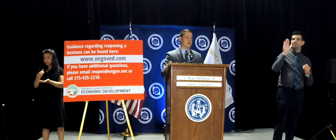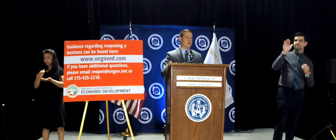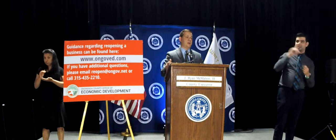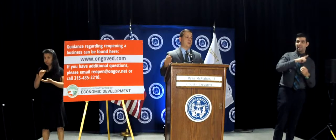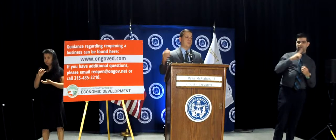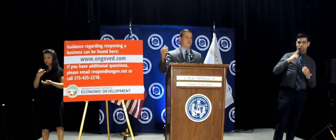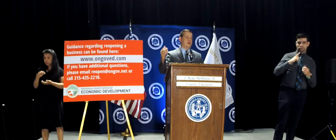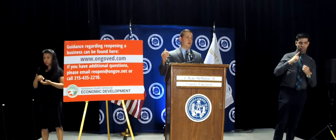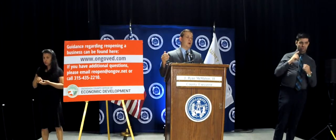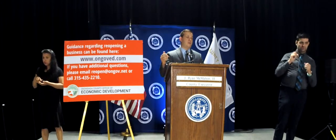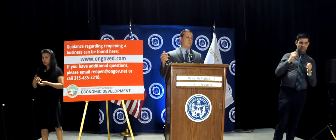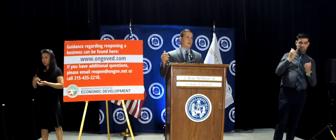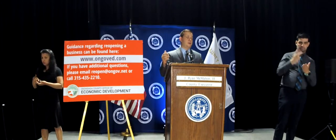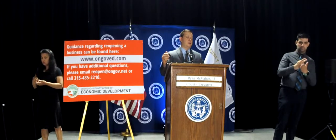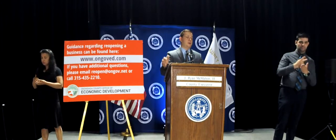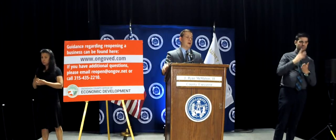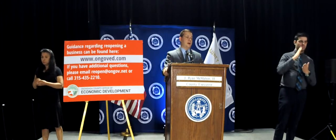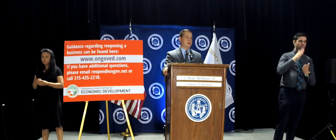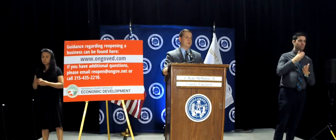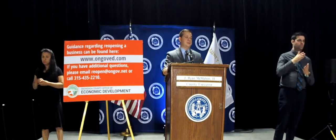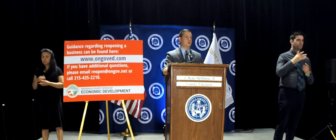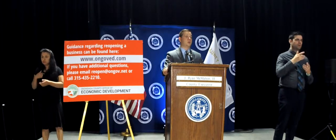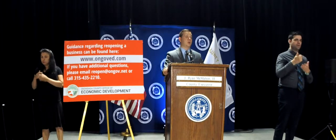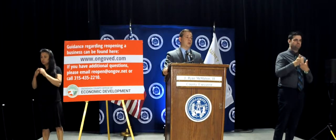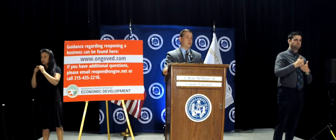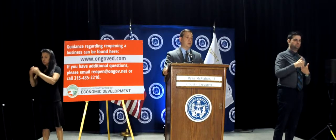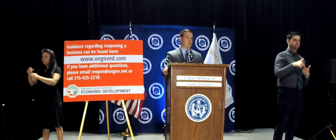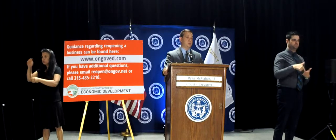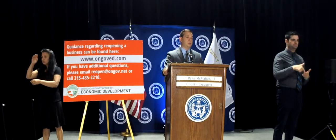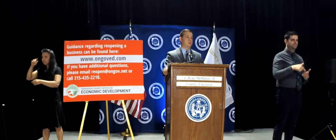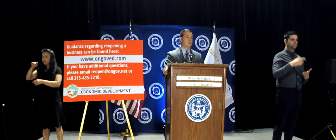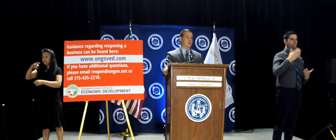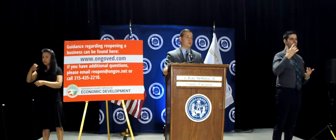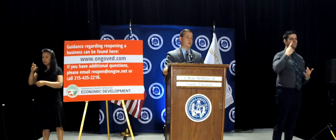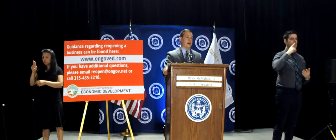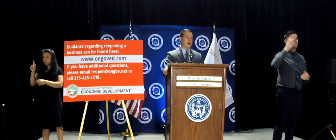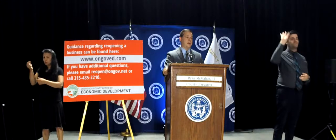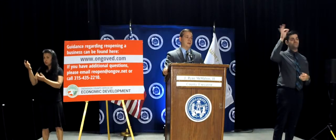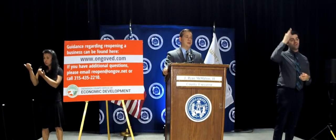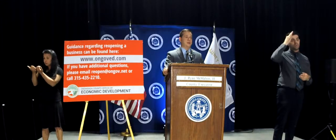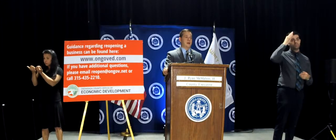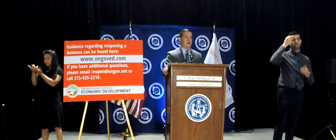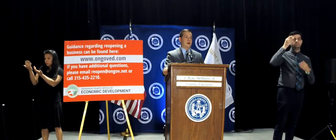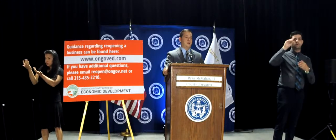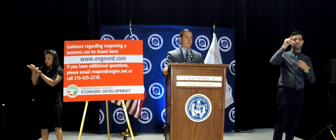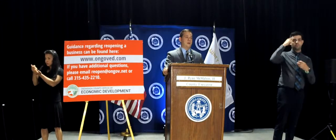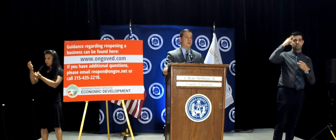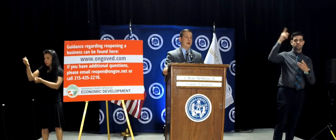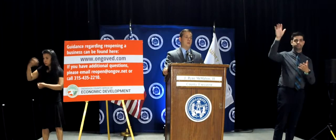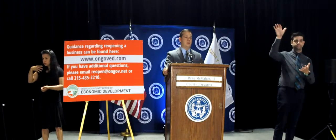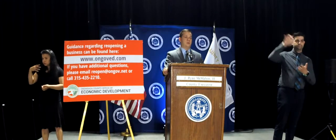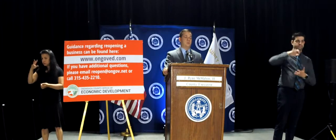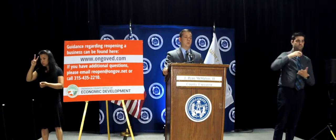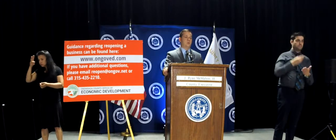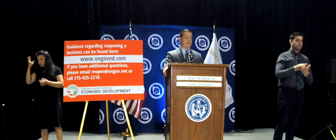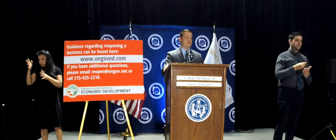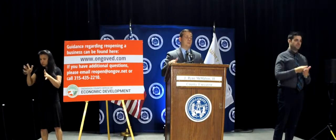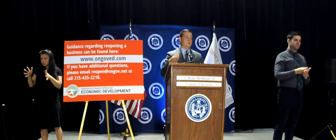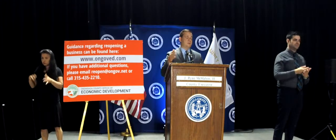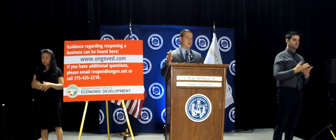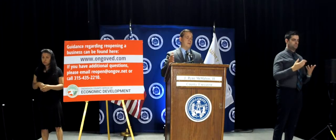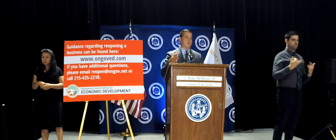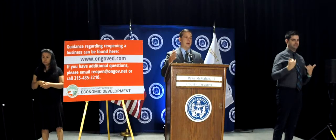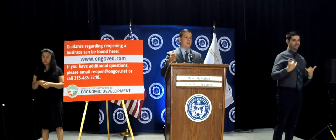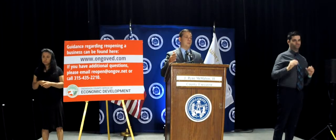to wait for the federal government to see what they're going to do in early July, and we would